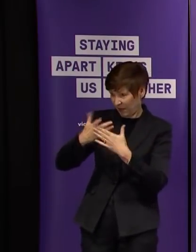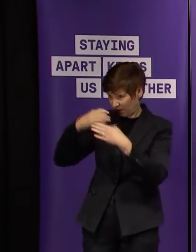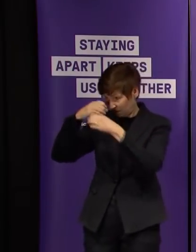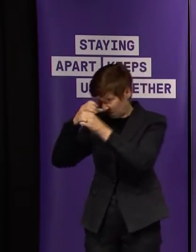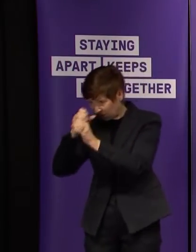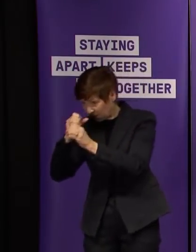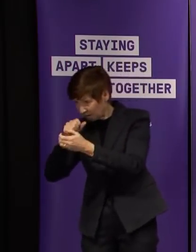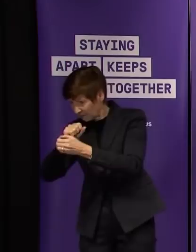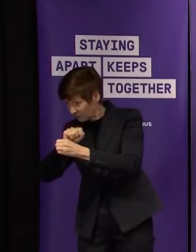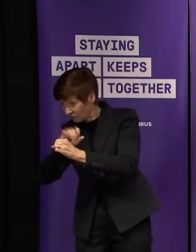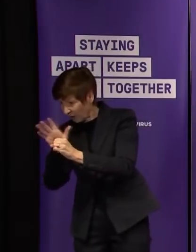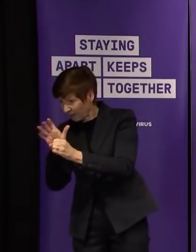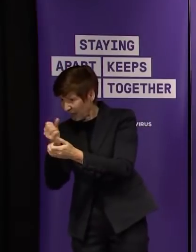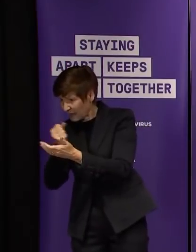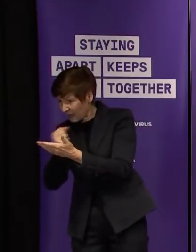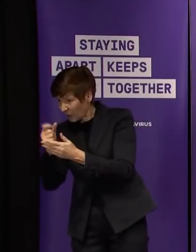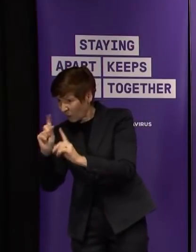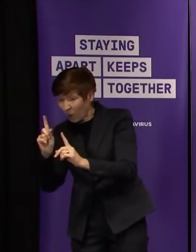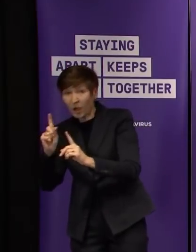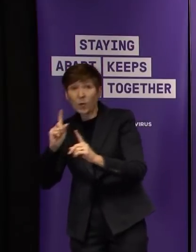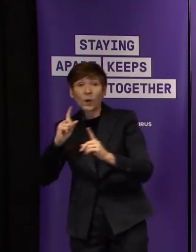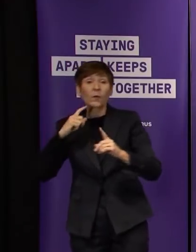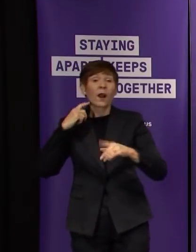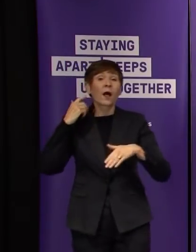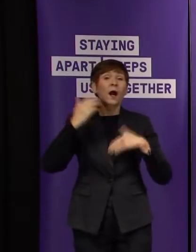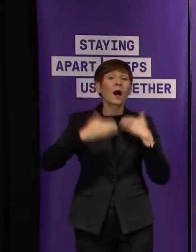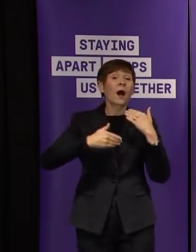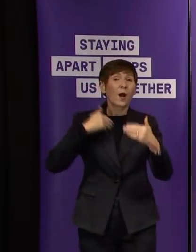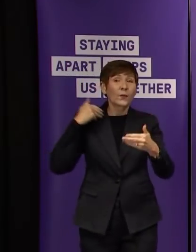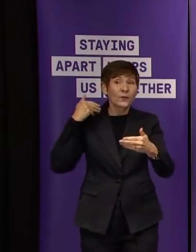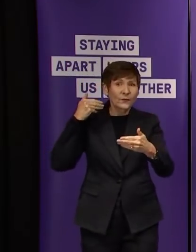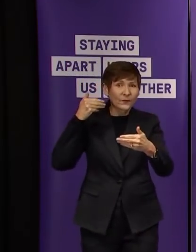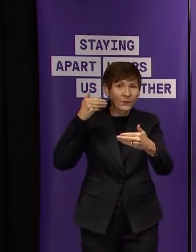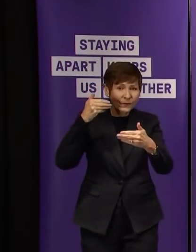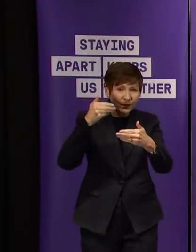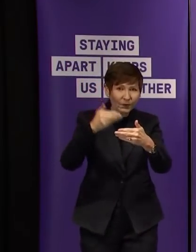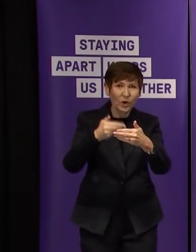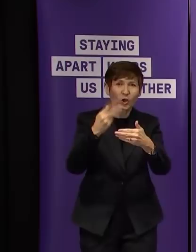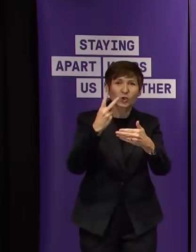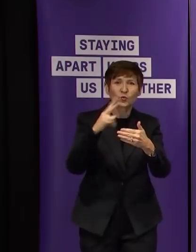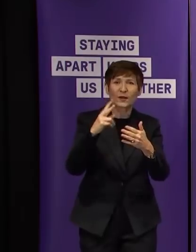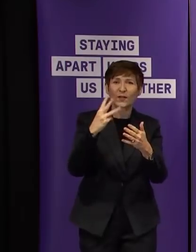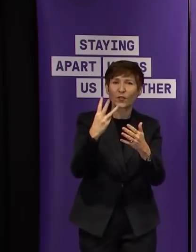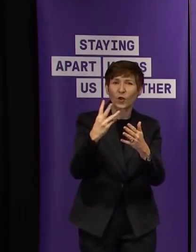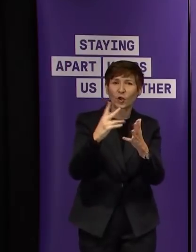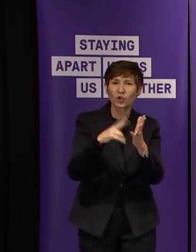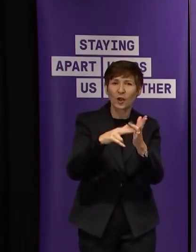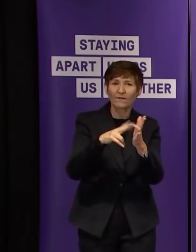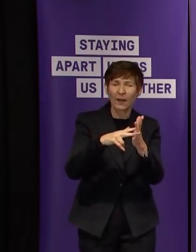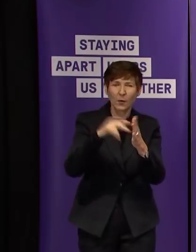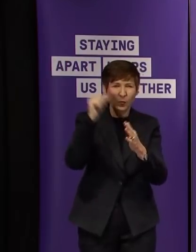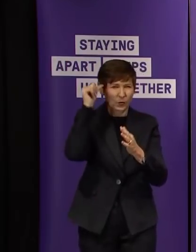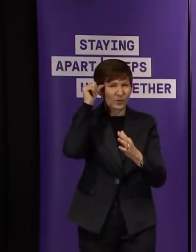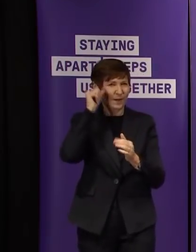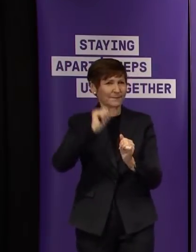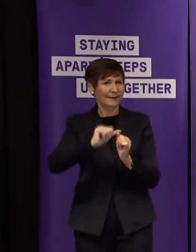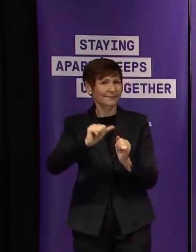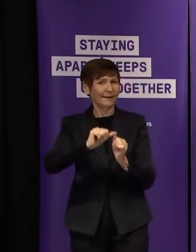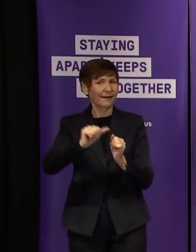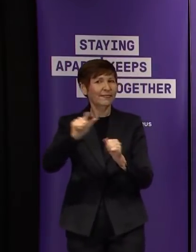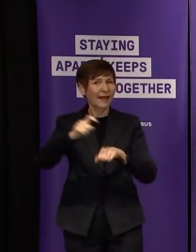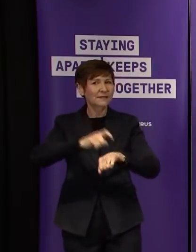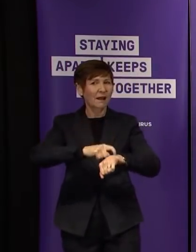But I think if circumstances are different on the 23rd of November, we'll make different choices, but we'll understand that on the way there. And I don't think we'll need to. I think, you